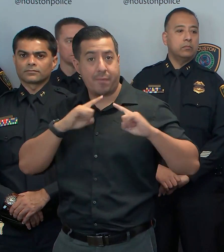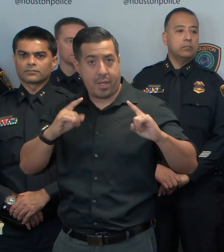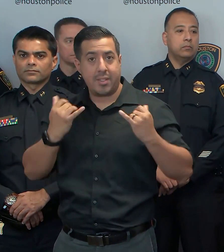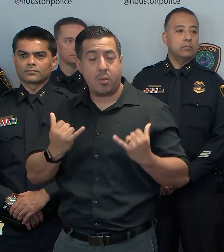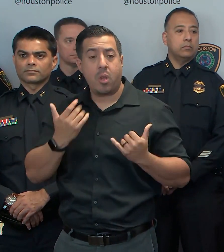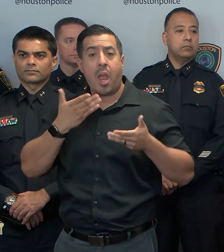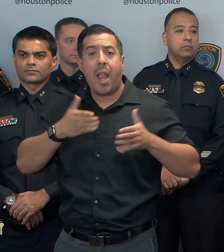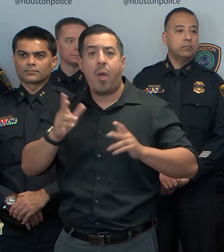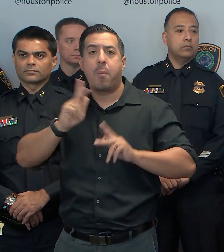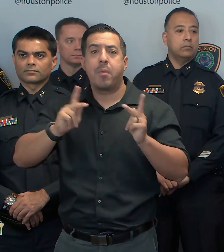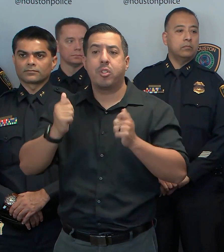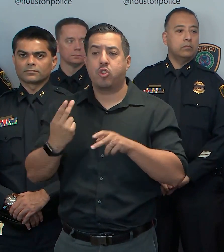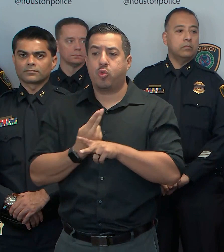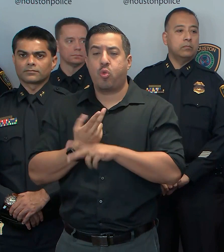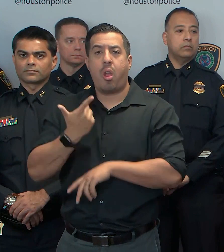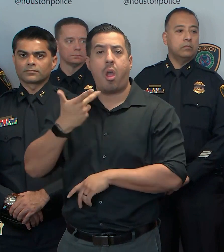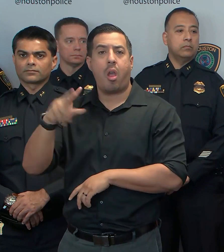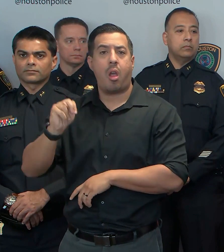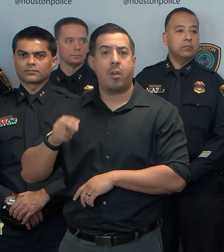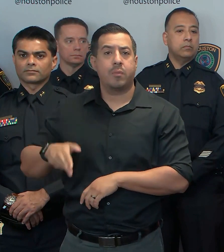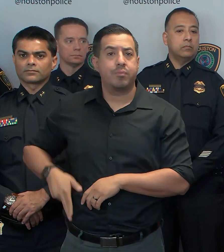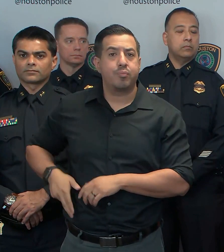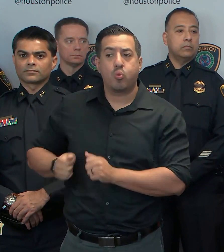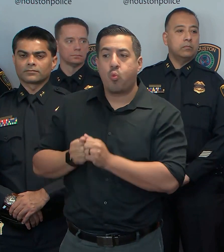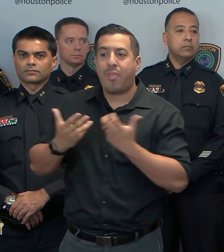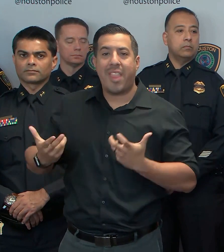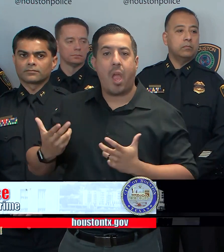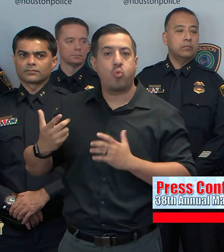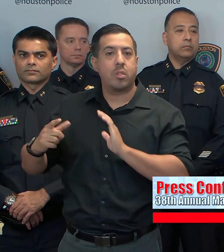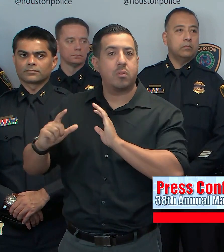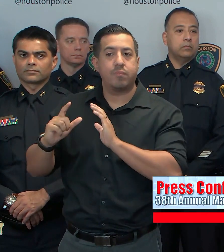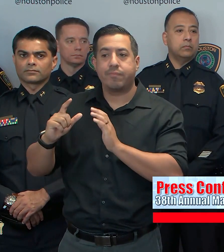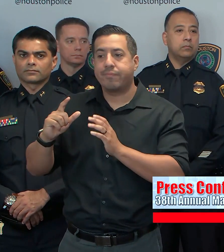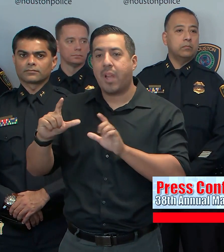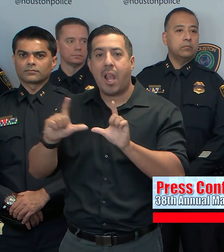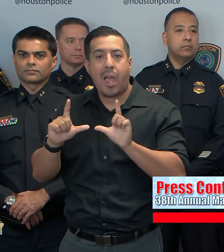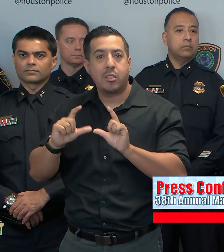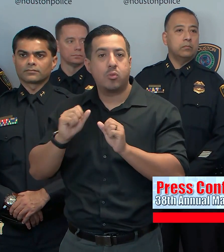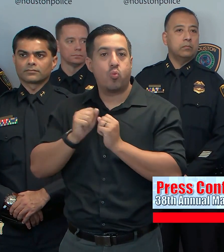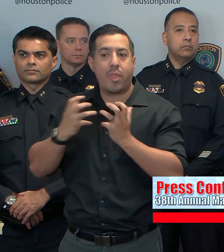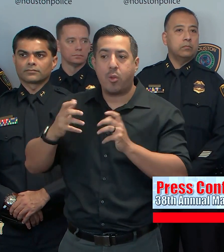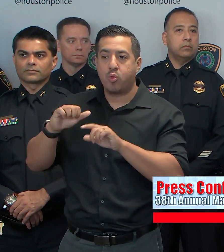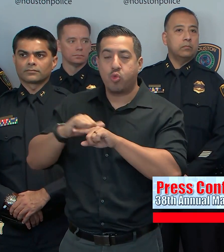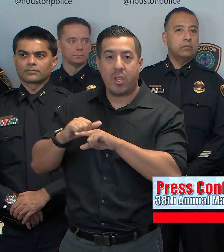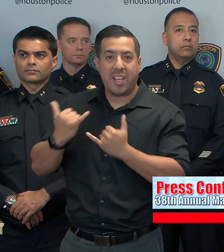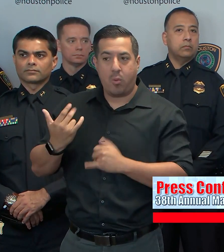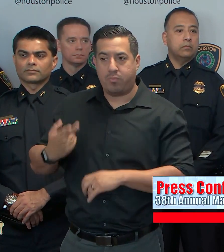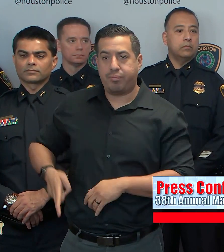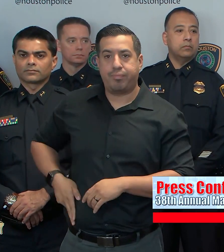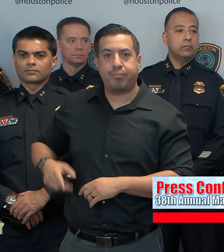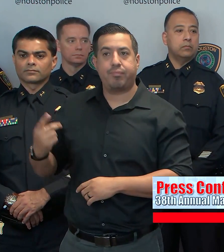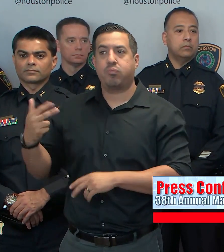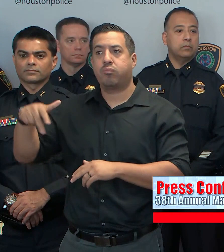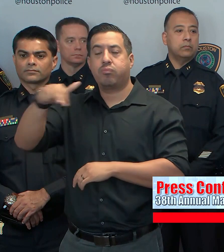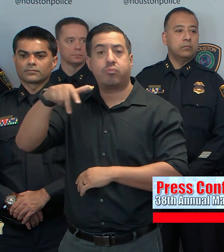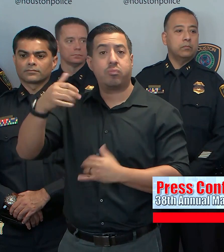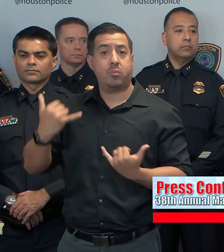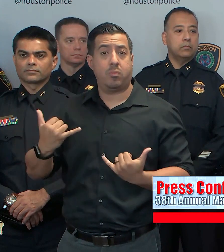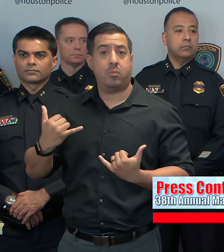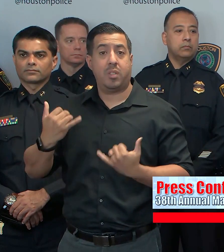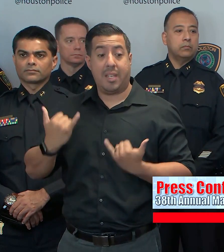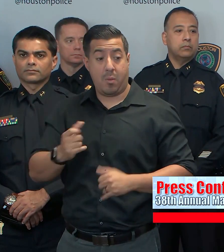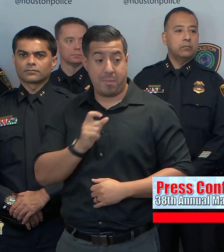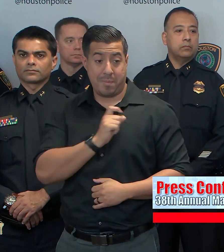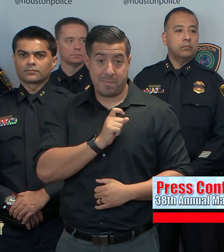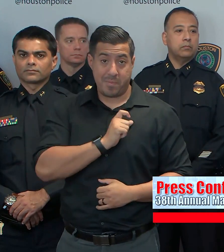allowing people to carry a gun without a permit, license, or any kind of training. Many law enforcement agencies, including